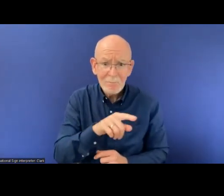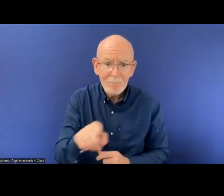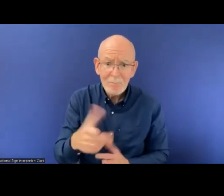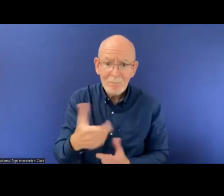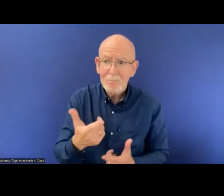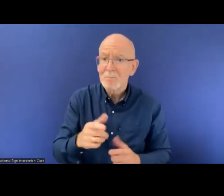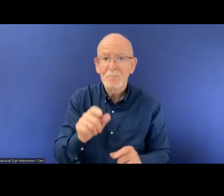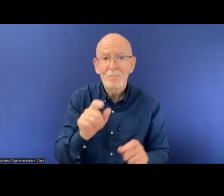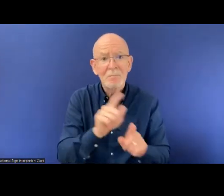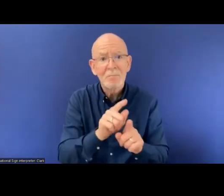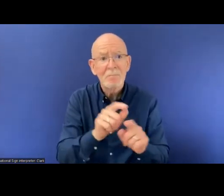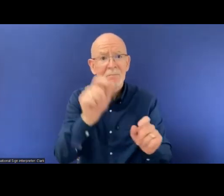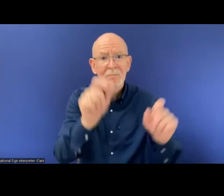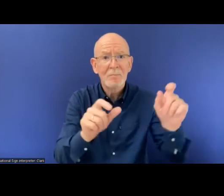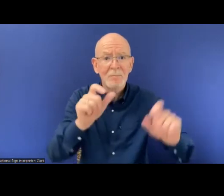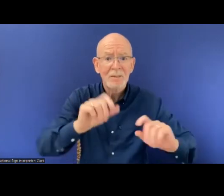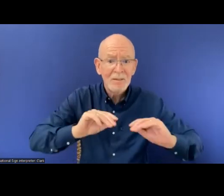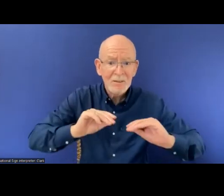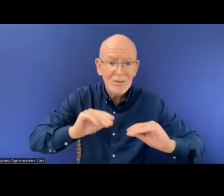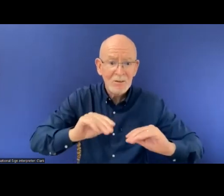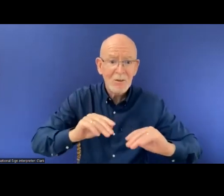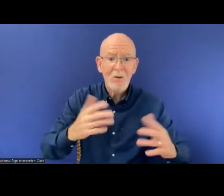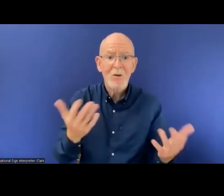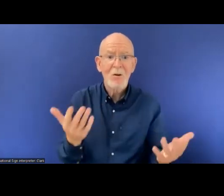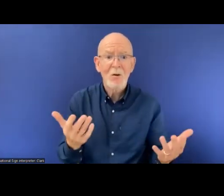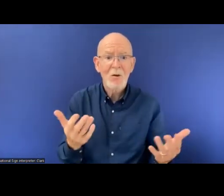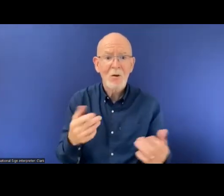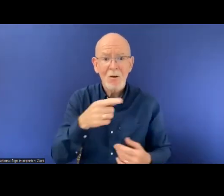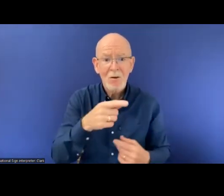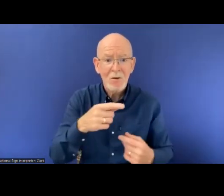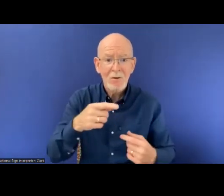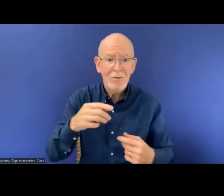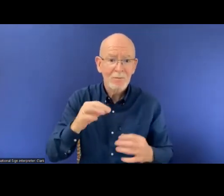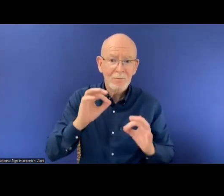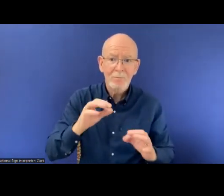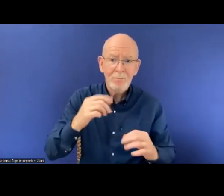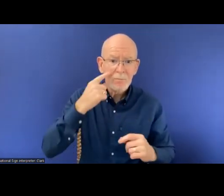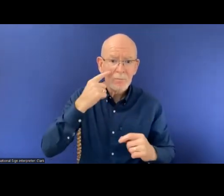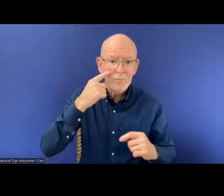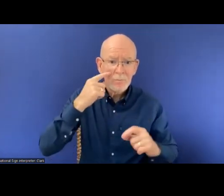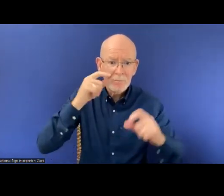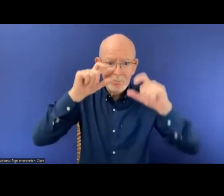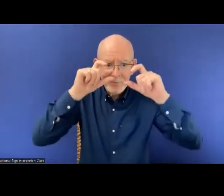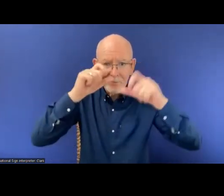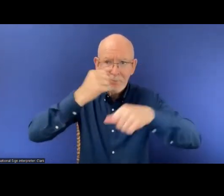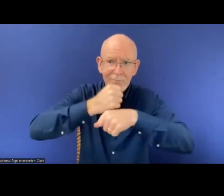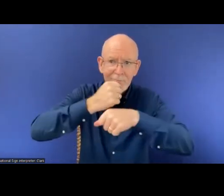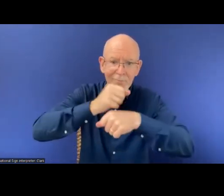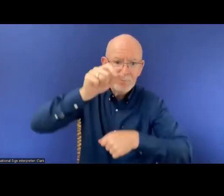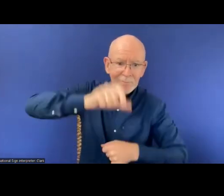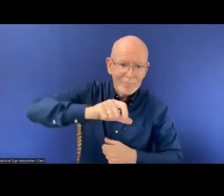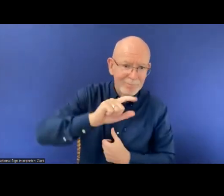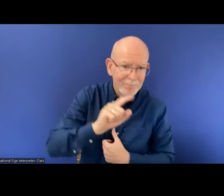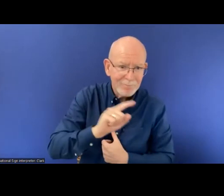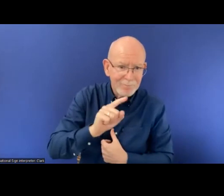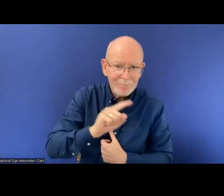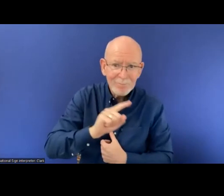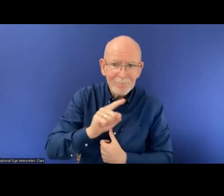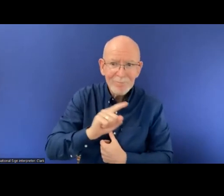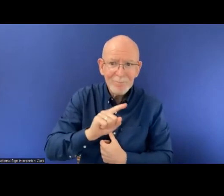that the links between eye health for children and the improvement of